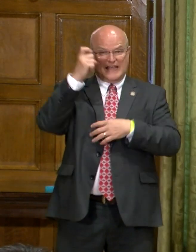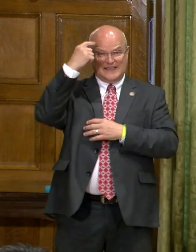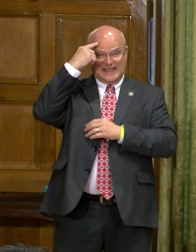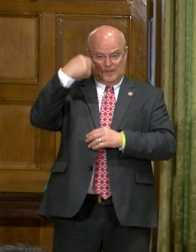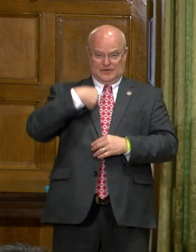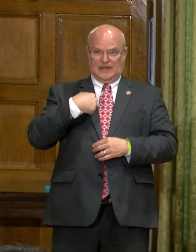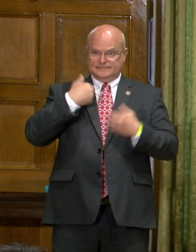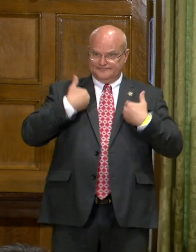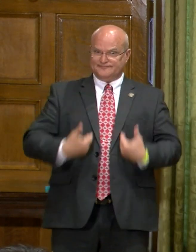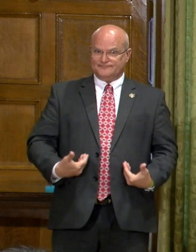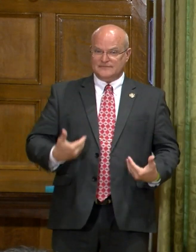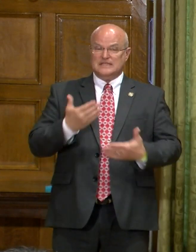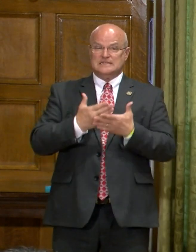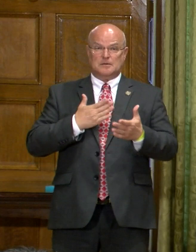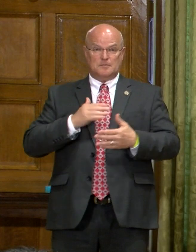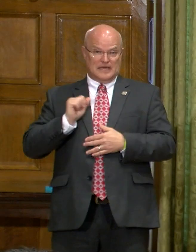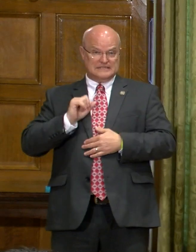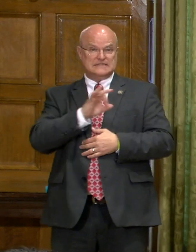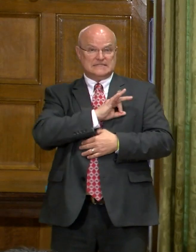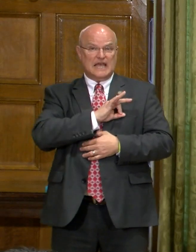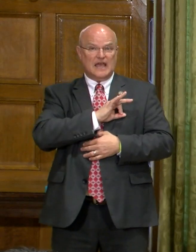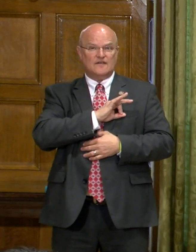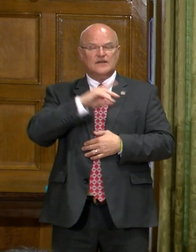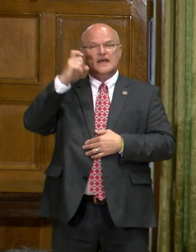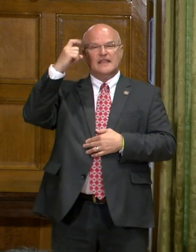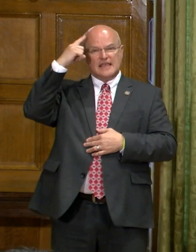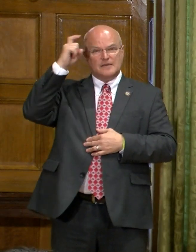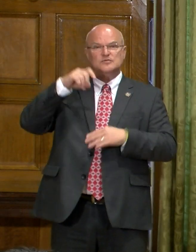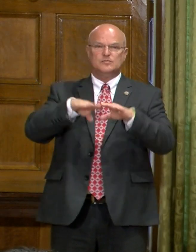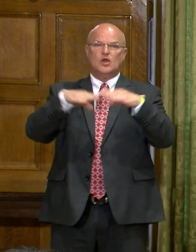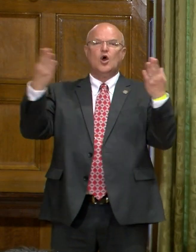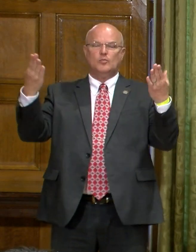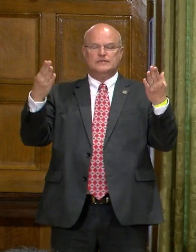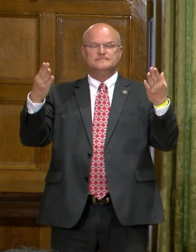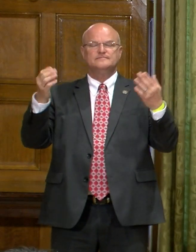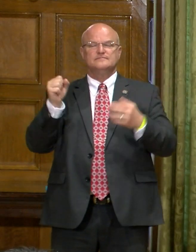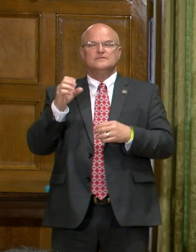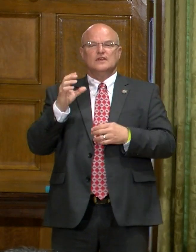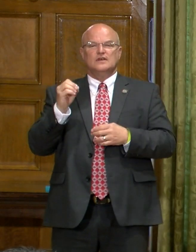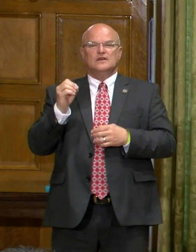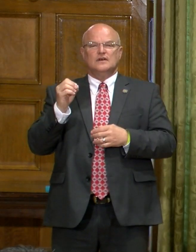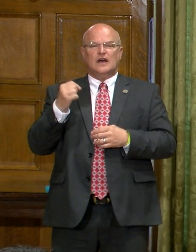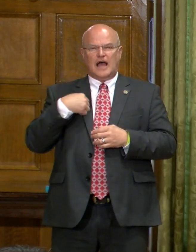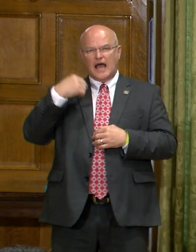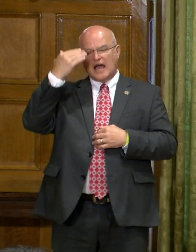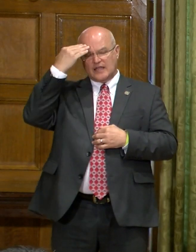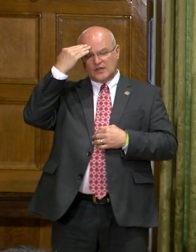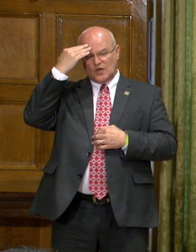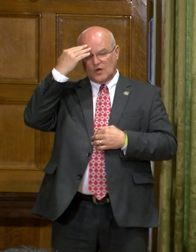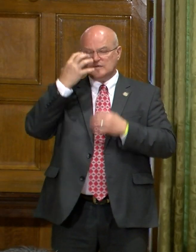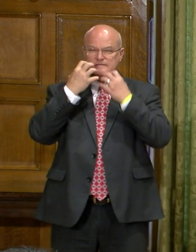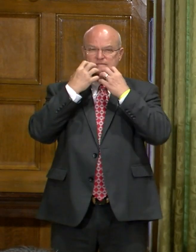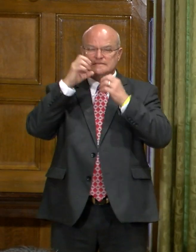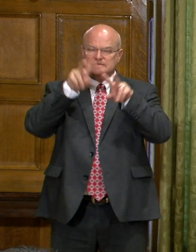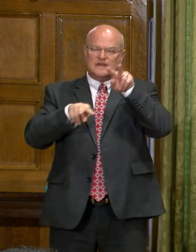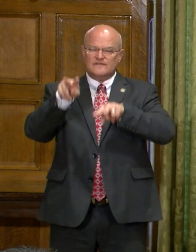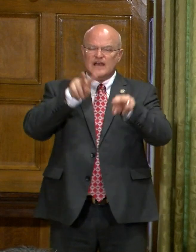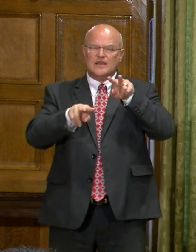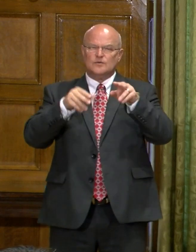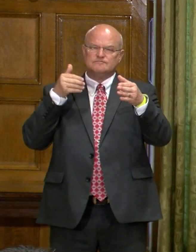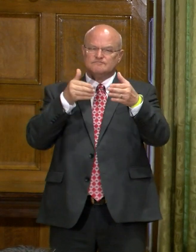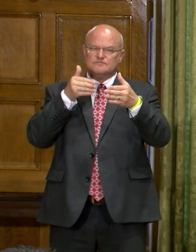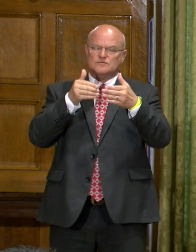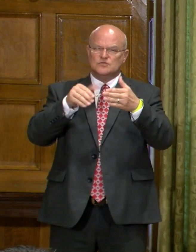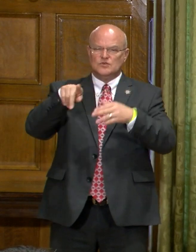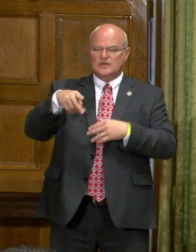Capitol, as I am and some of my staff, the Capitol should be open to them. So I know that'll be evaluated as we get